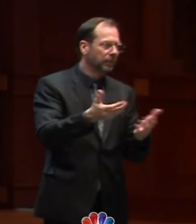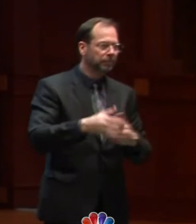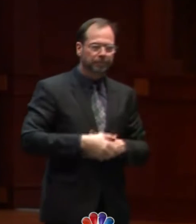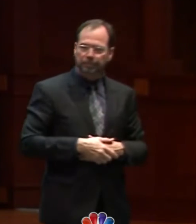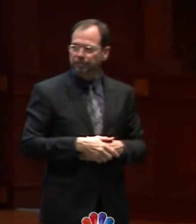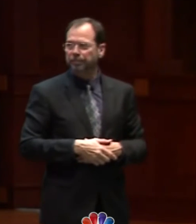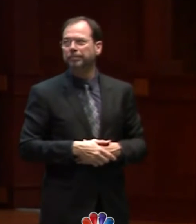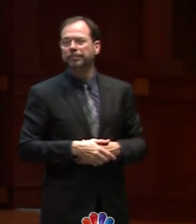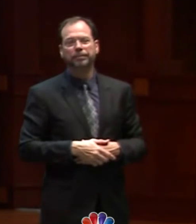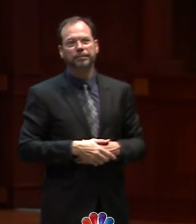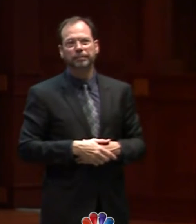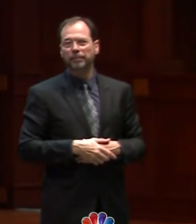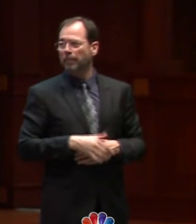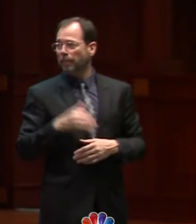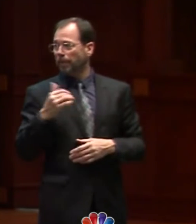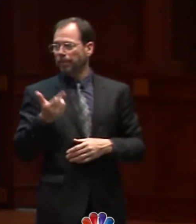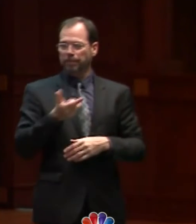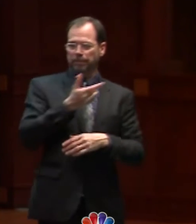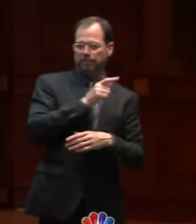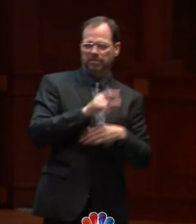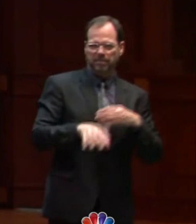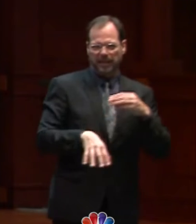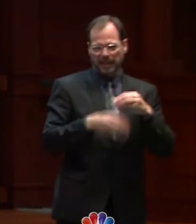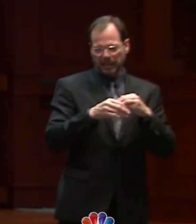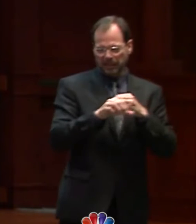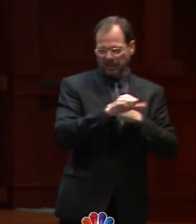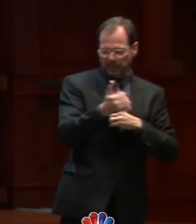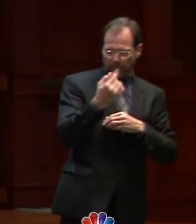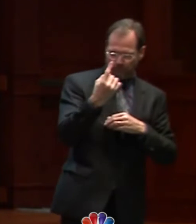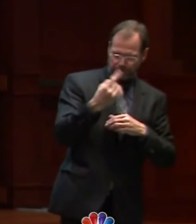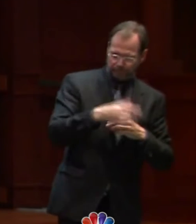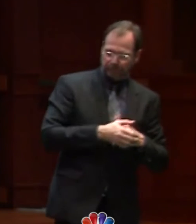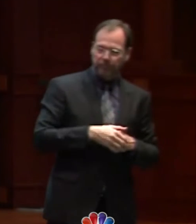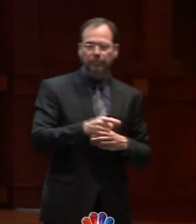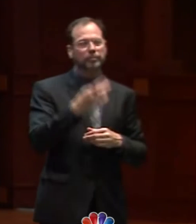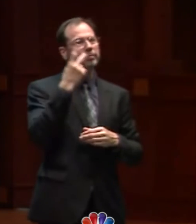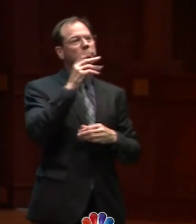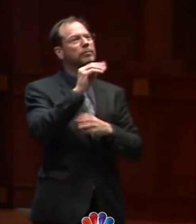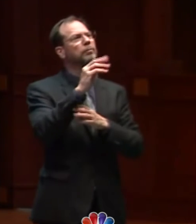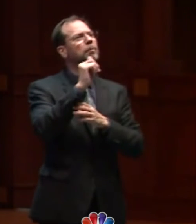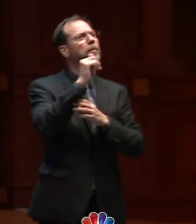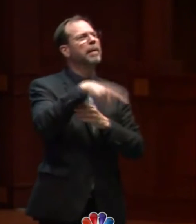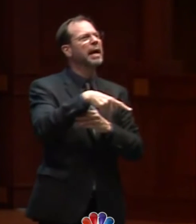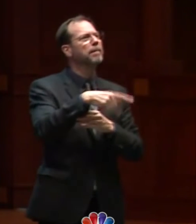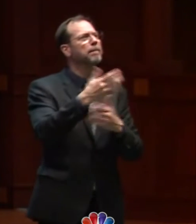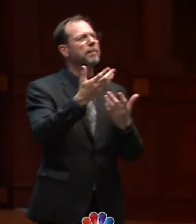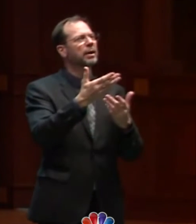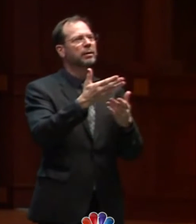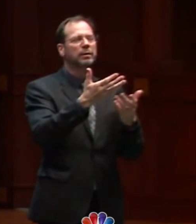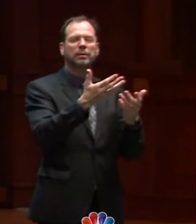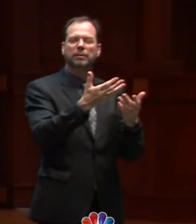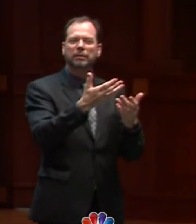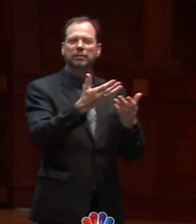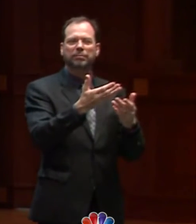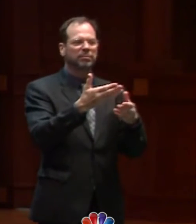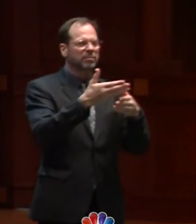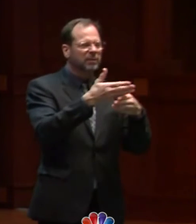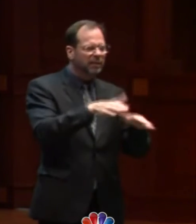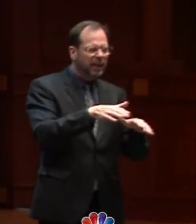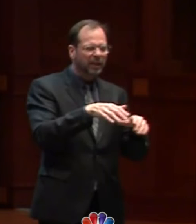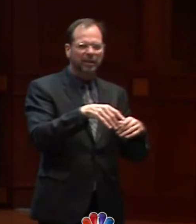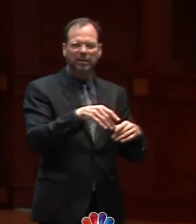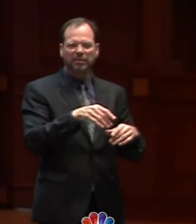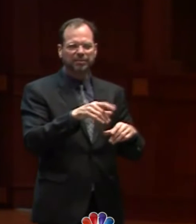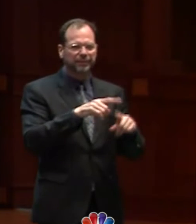situations. I'll add just one other part on this. When you saw the map kind of divided up into those different pieces